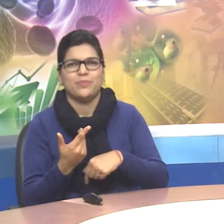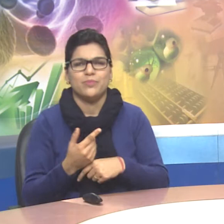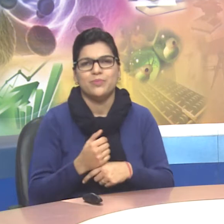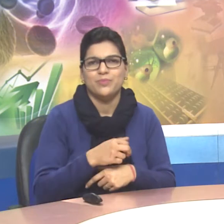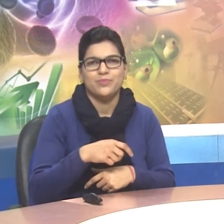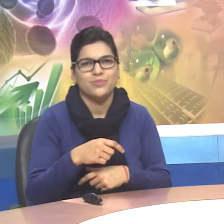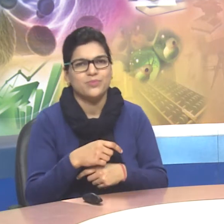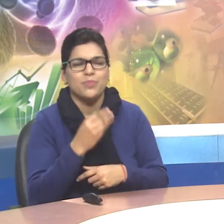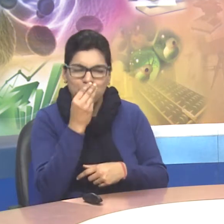mock horror.